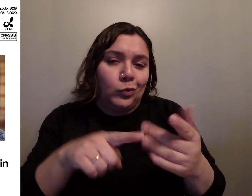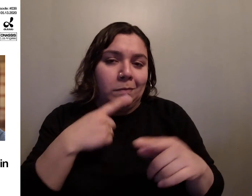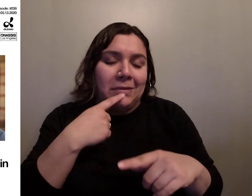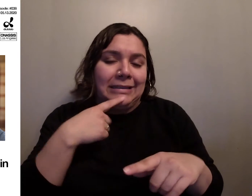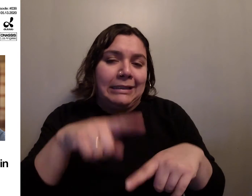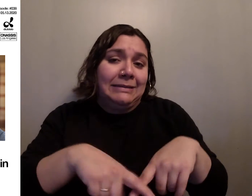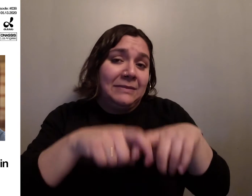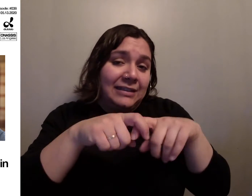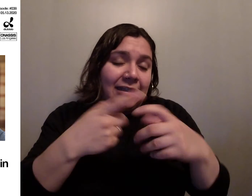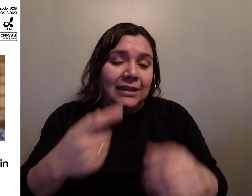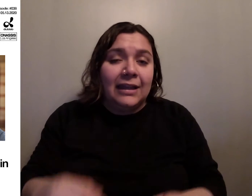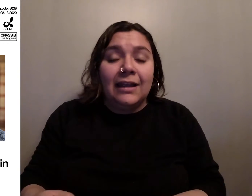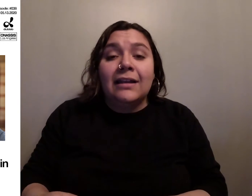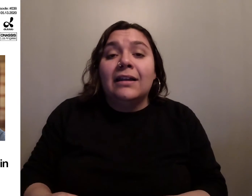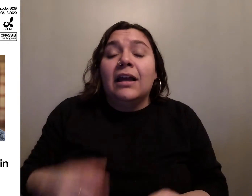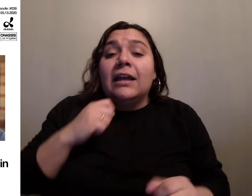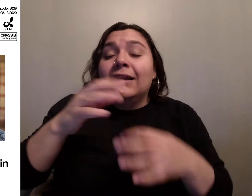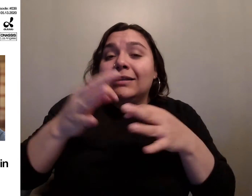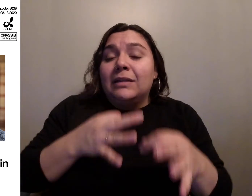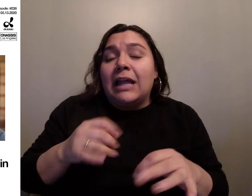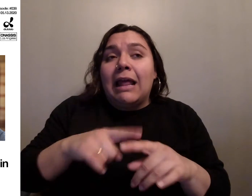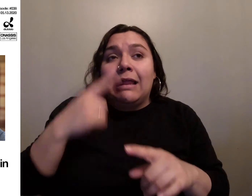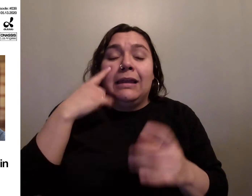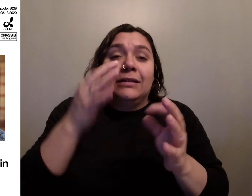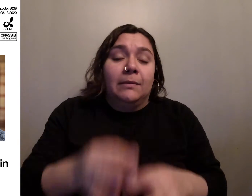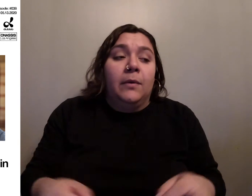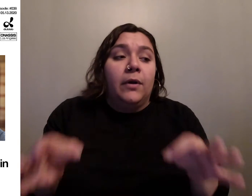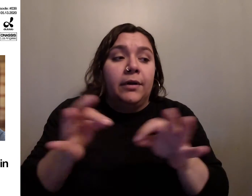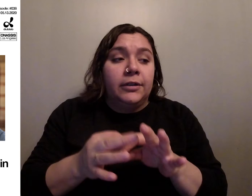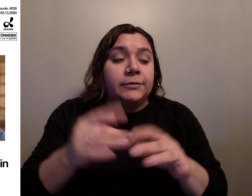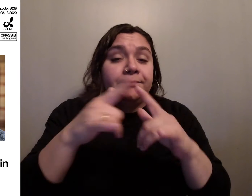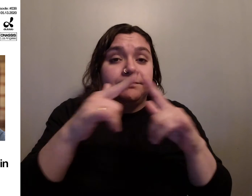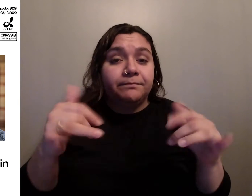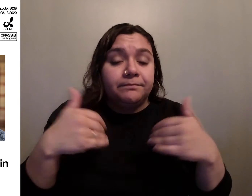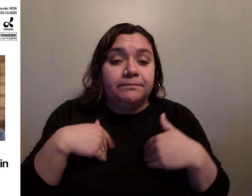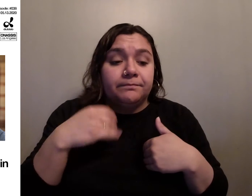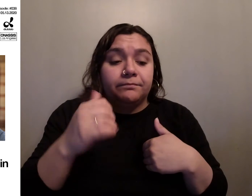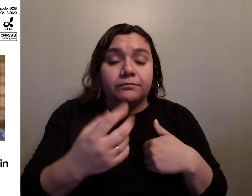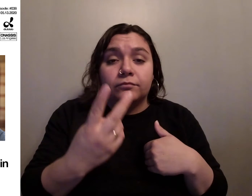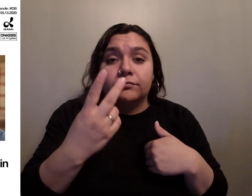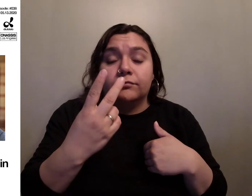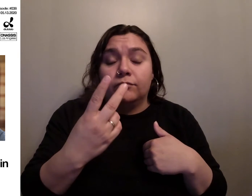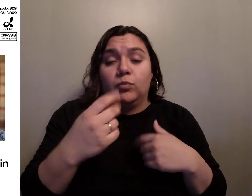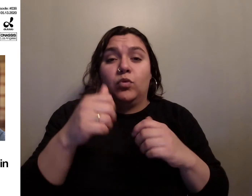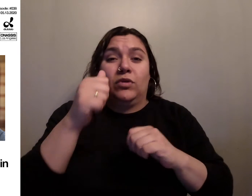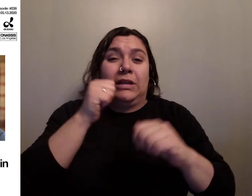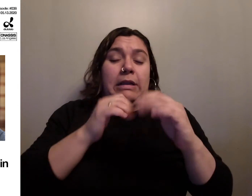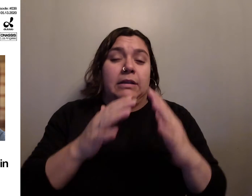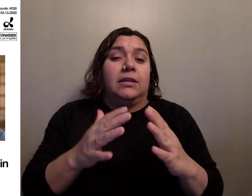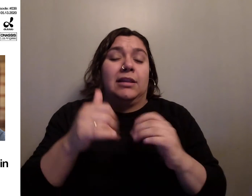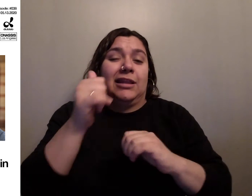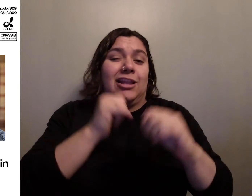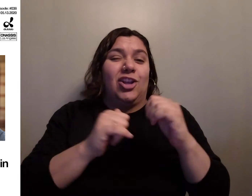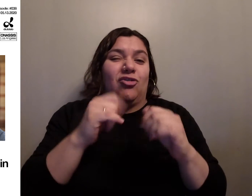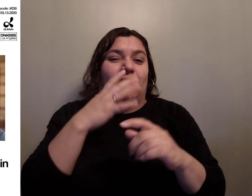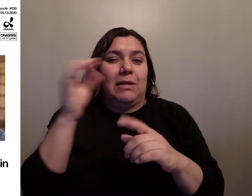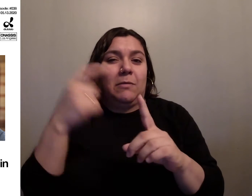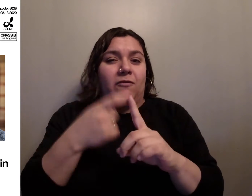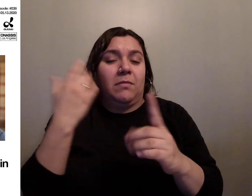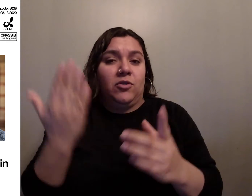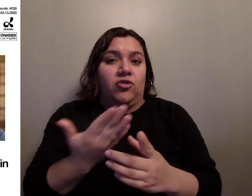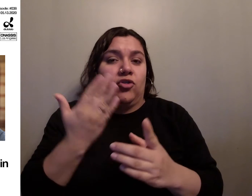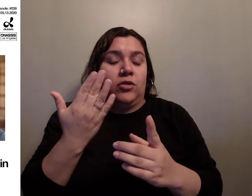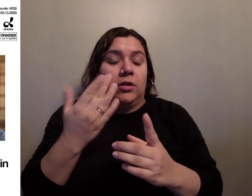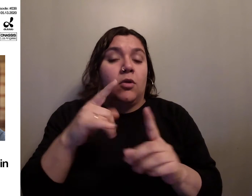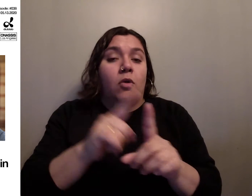to say, suspended as opposed to canceled, which I can describe, but I think it's important. But at the same time, we had a theater